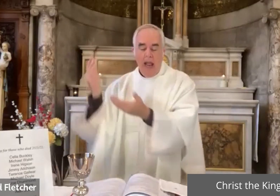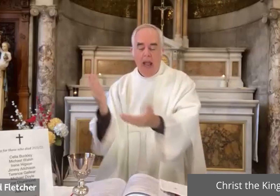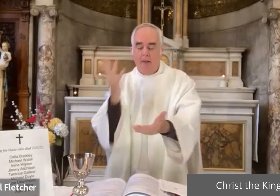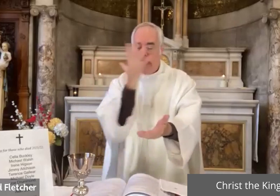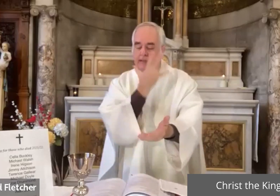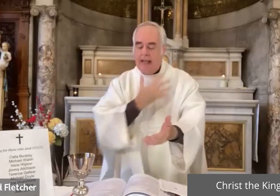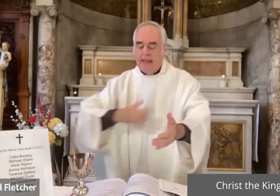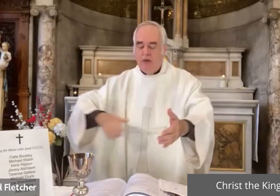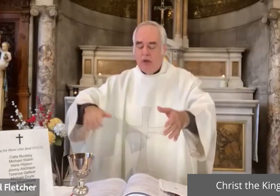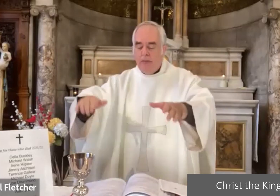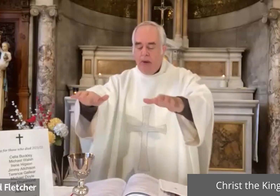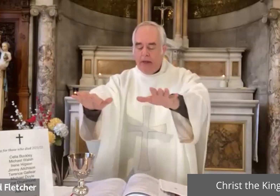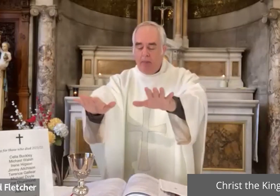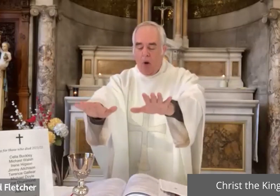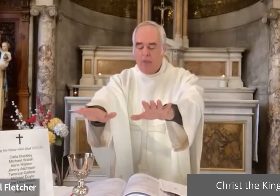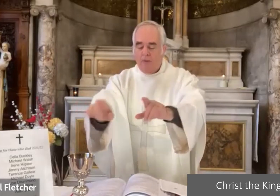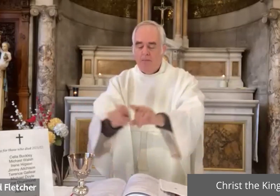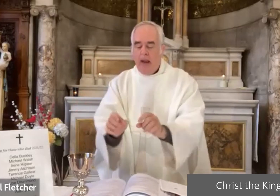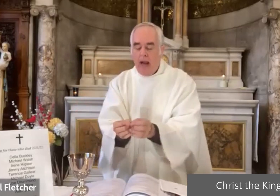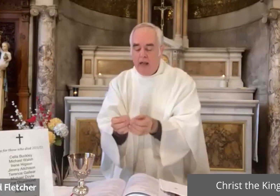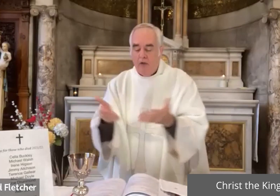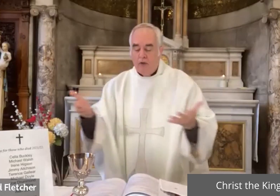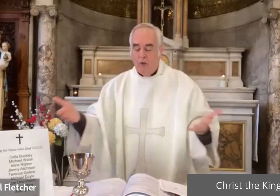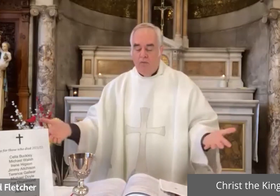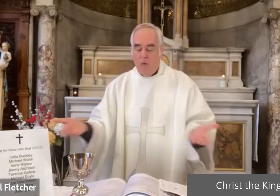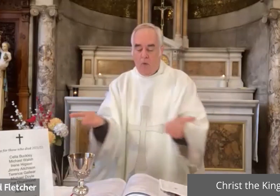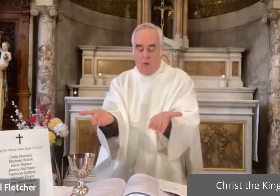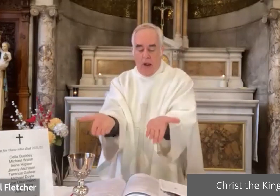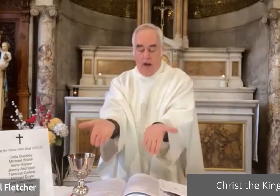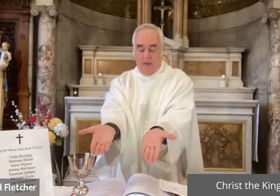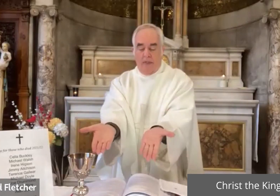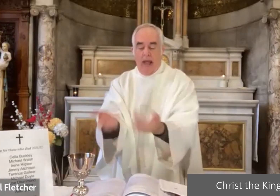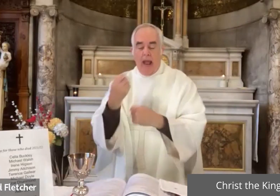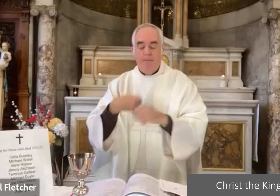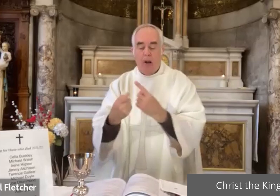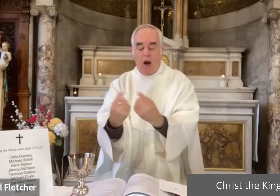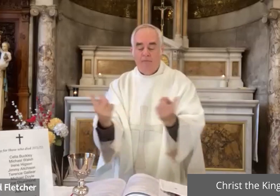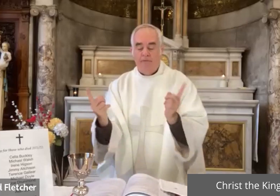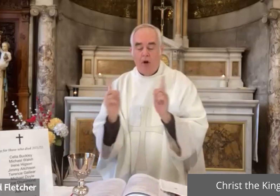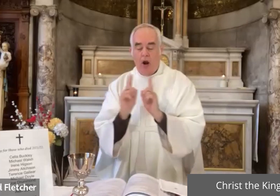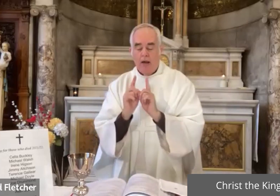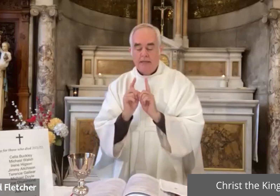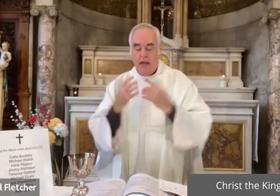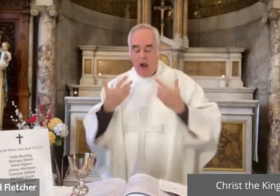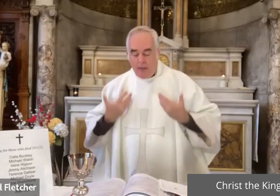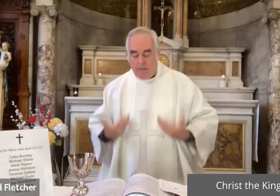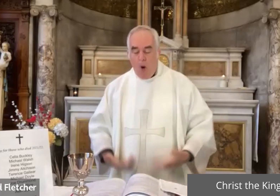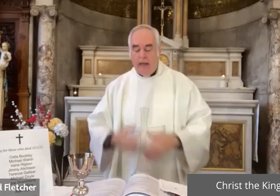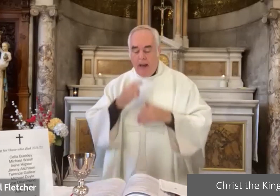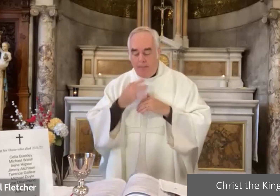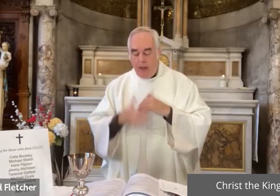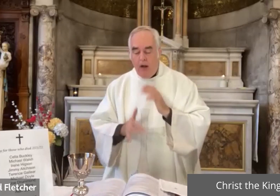pray by sending your spirit upon them, not to do for, but they become for us